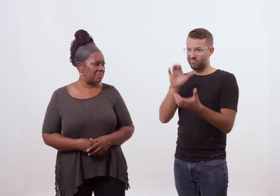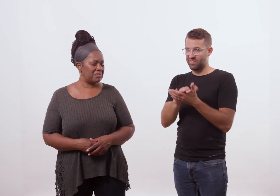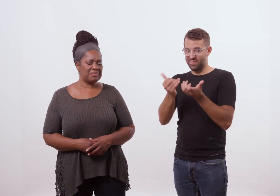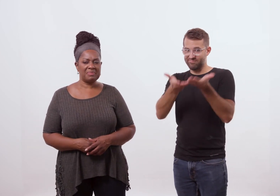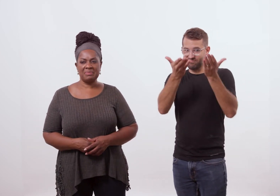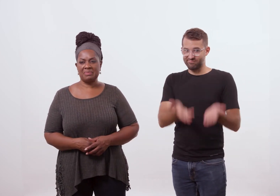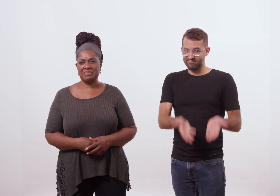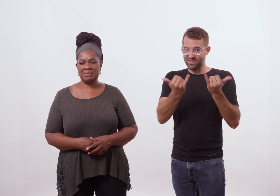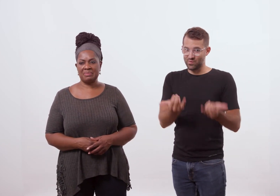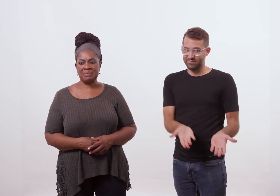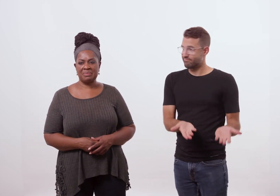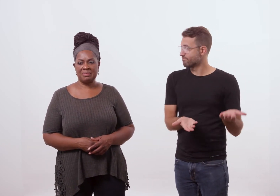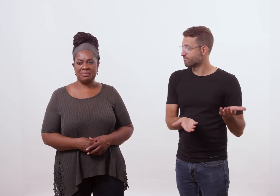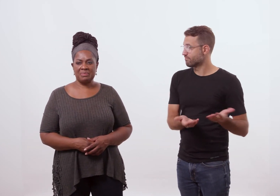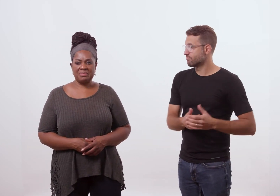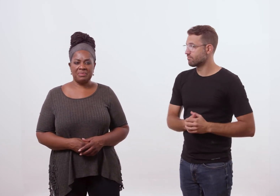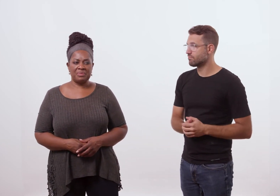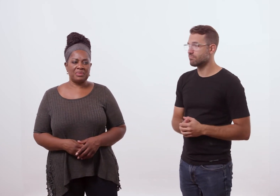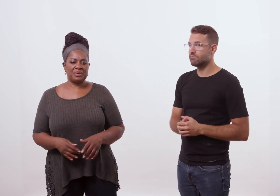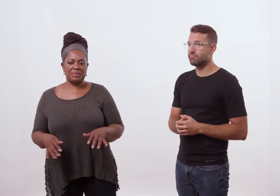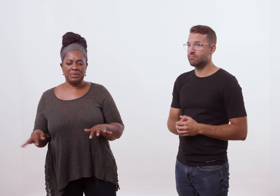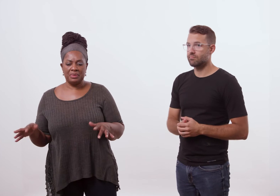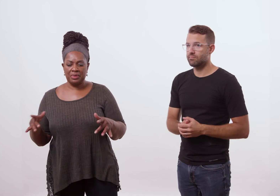Silence. The healing begins.